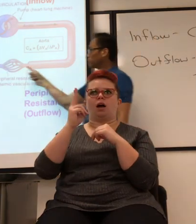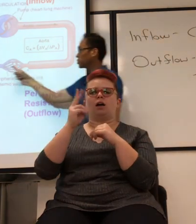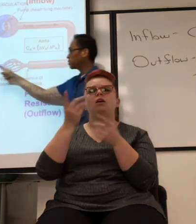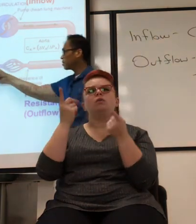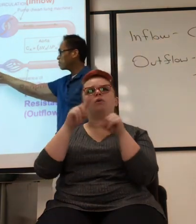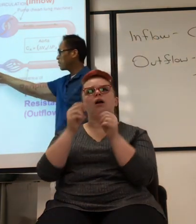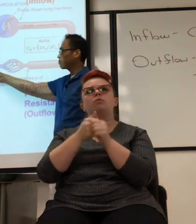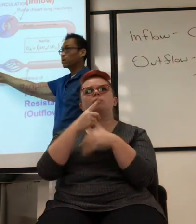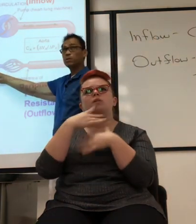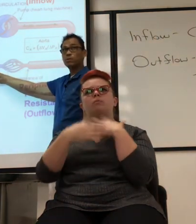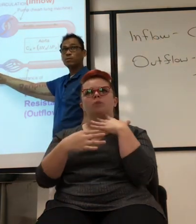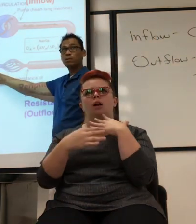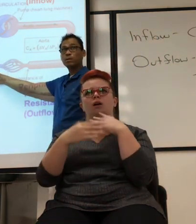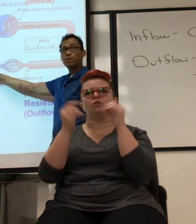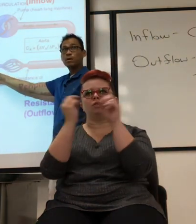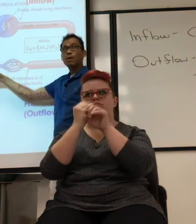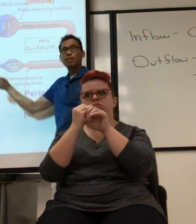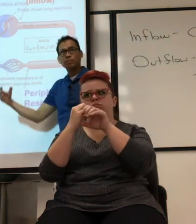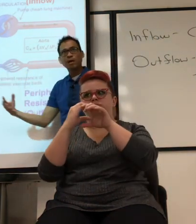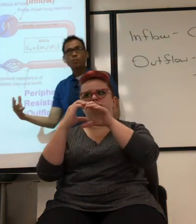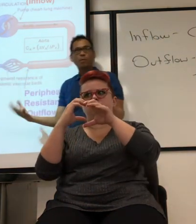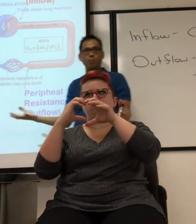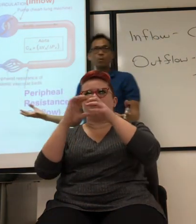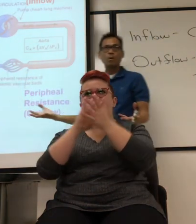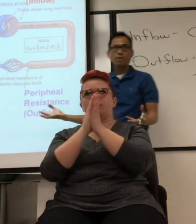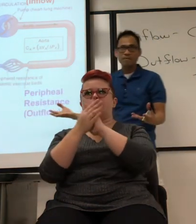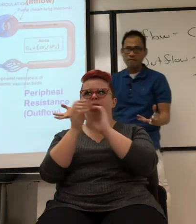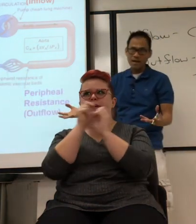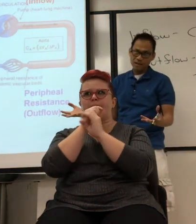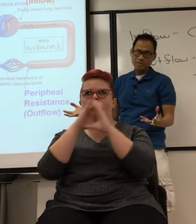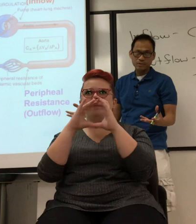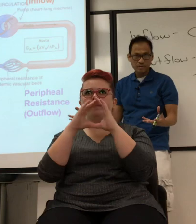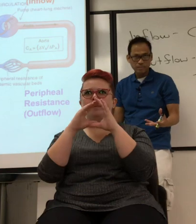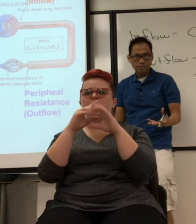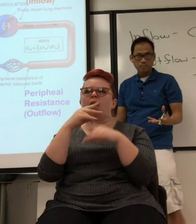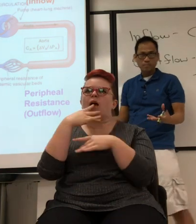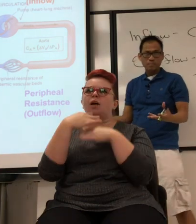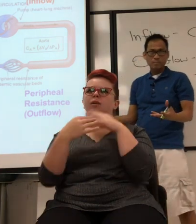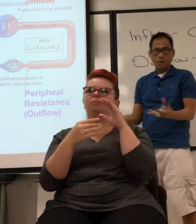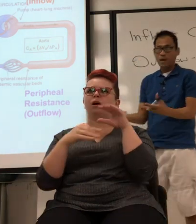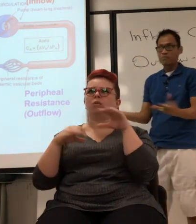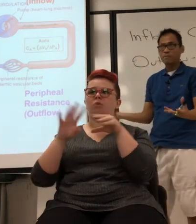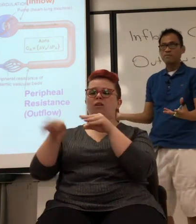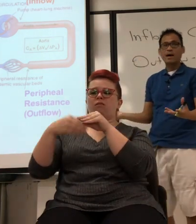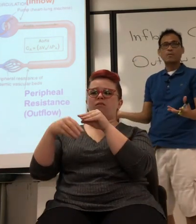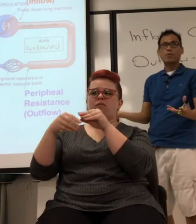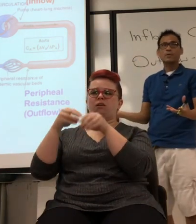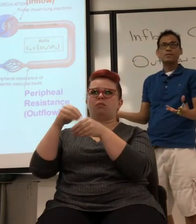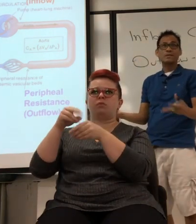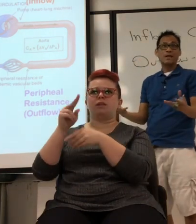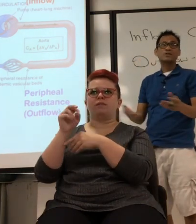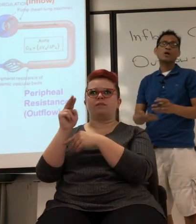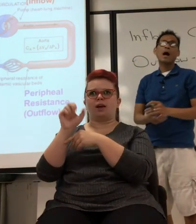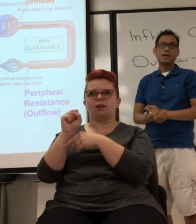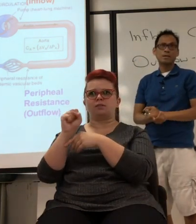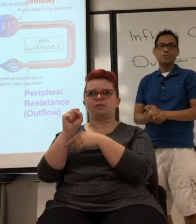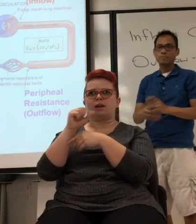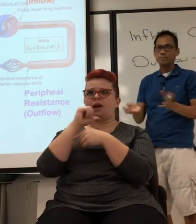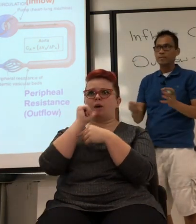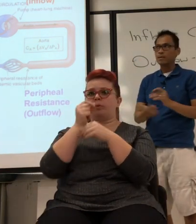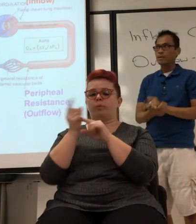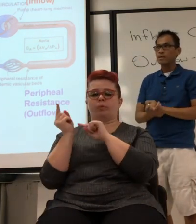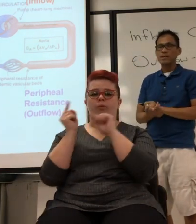going to get pushed into this big balloon. Blood will pull in the veins away from the vital organs, and that